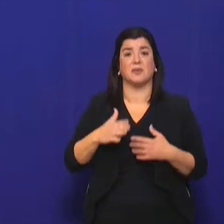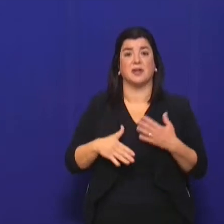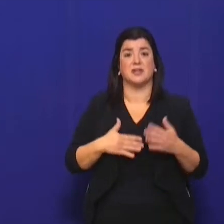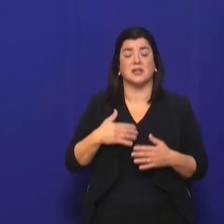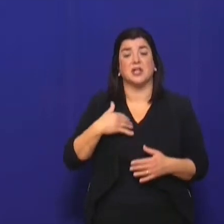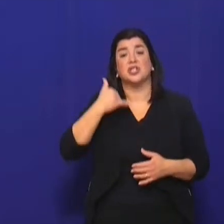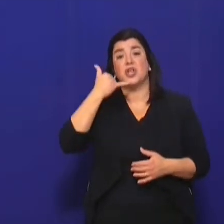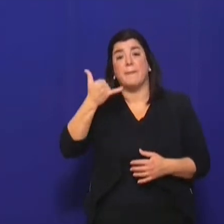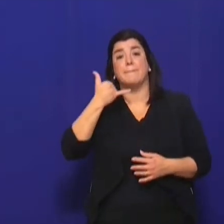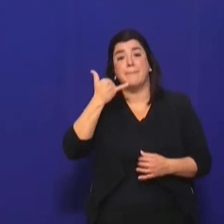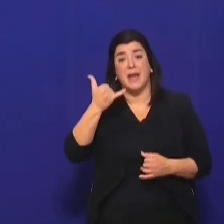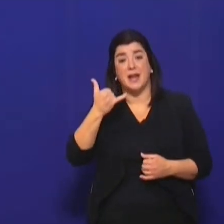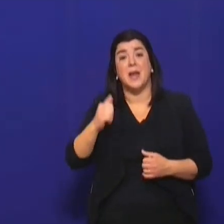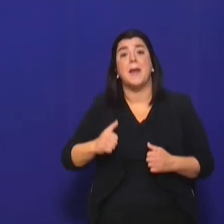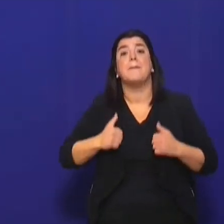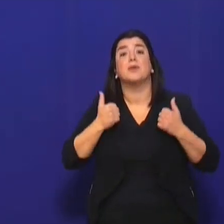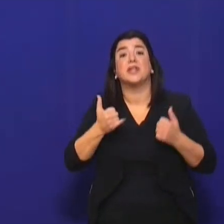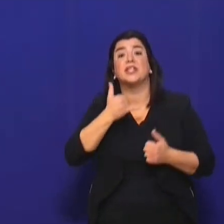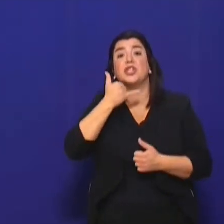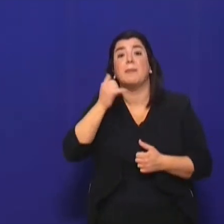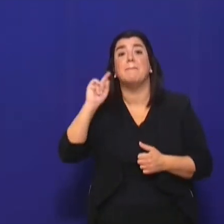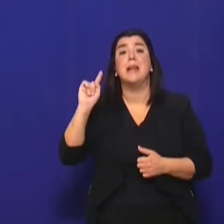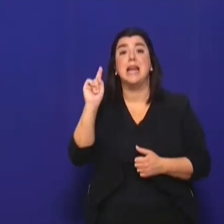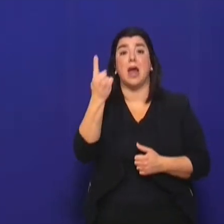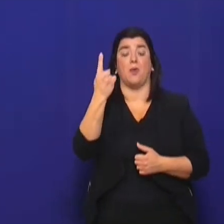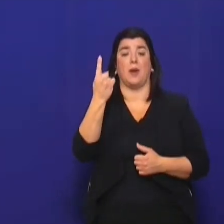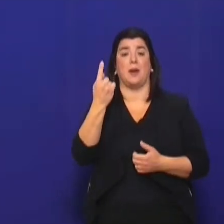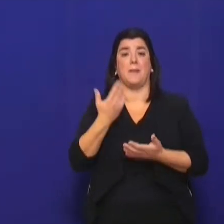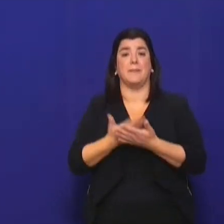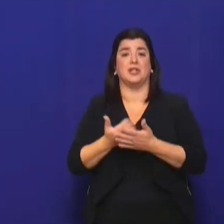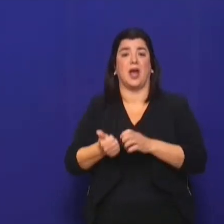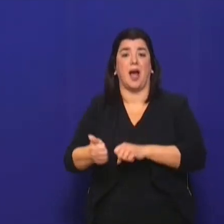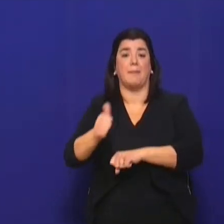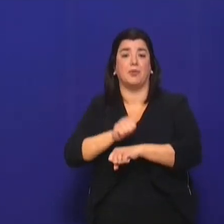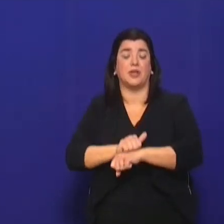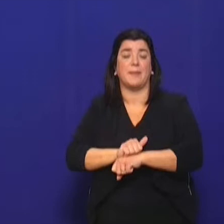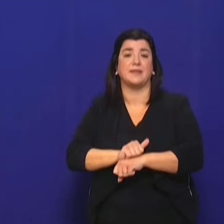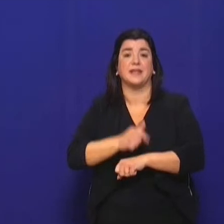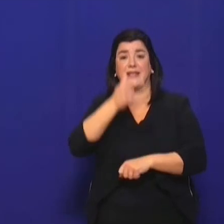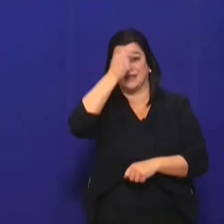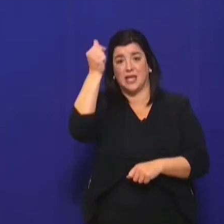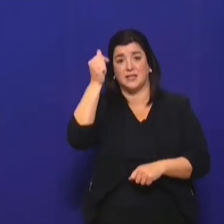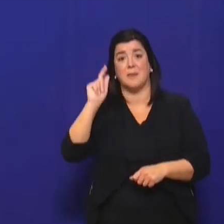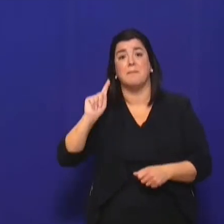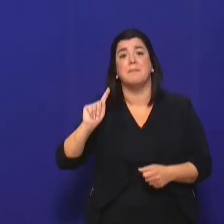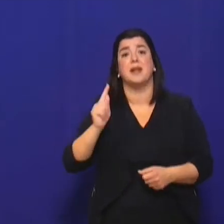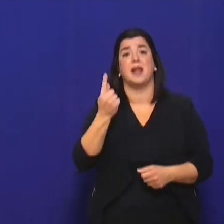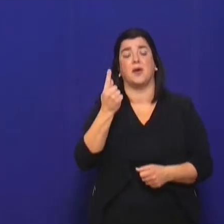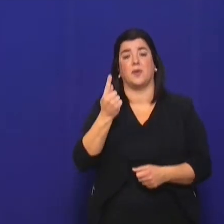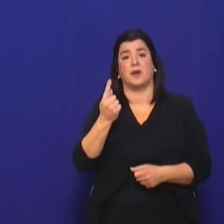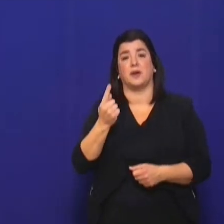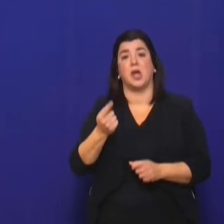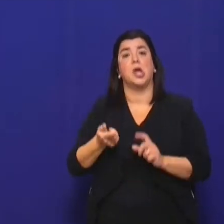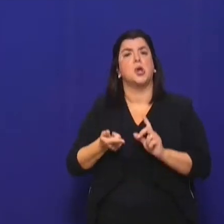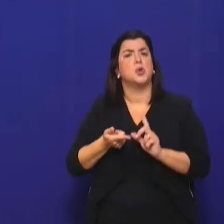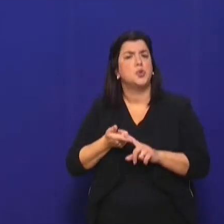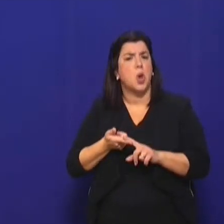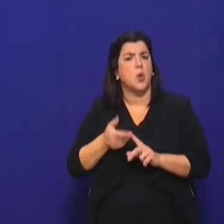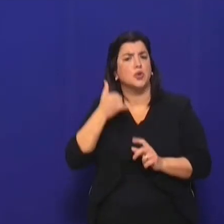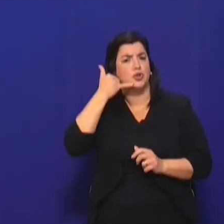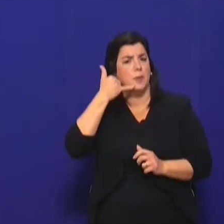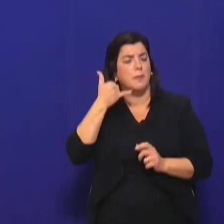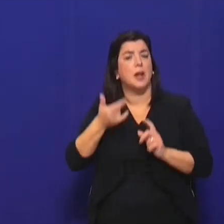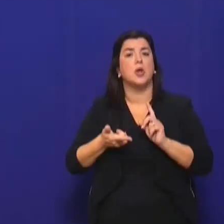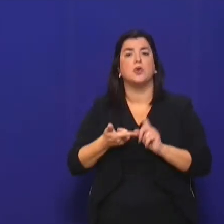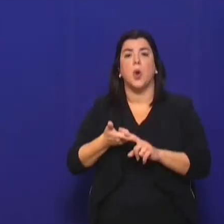qegħdin iċemplu, importanti li ċemplu mill-ewwel ħalli aħna nagħtukom dan it-test propju jew iċċemplu inkella tistgħu tibbukjaw